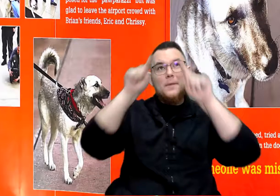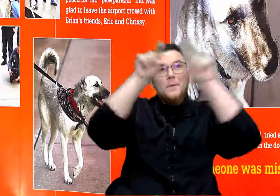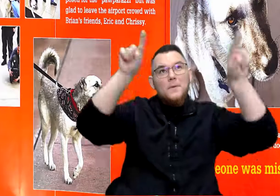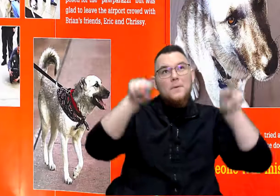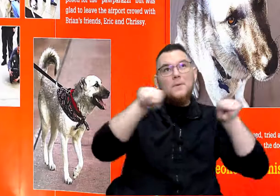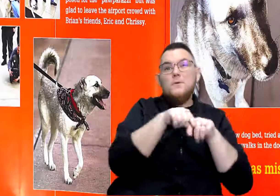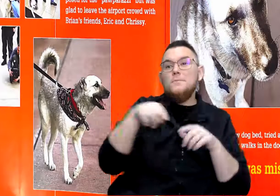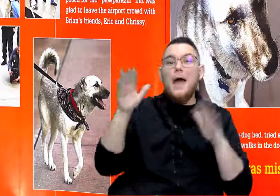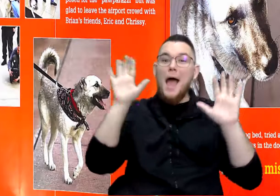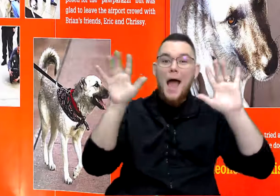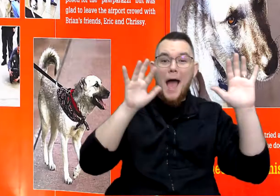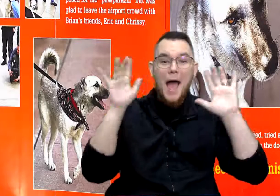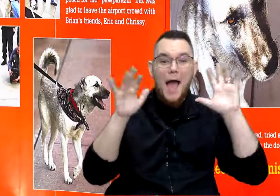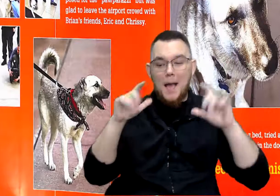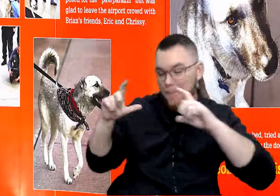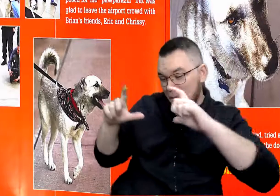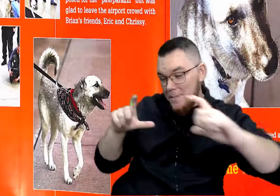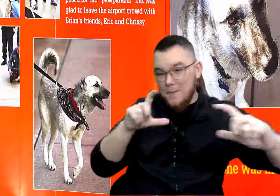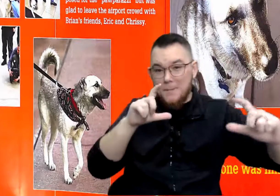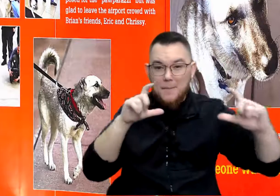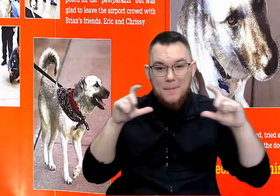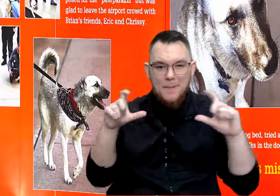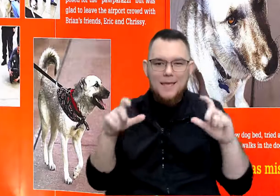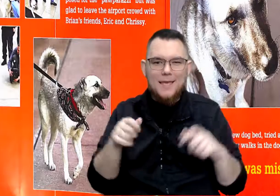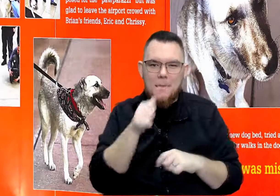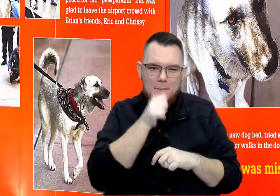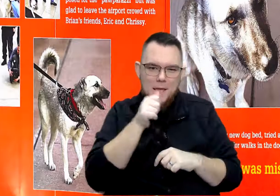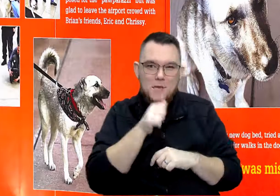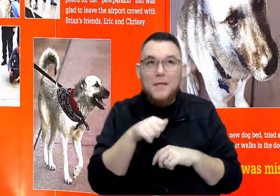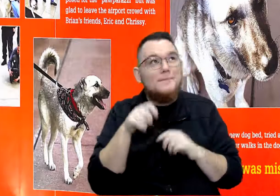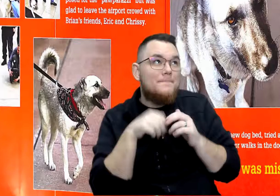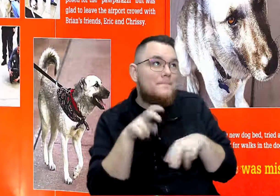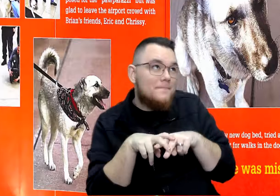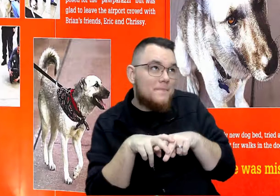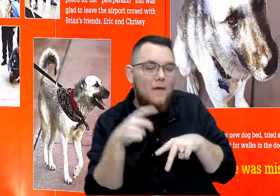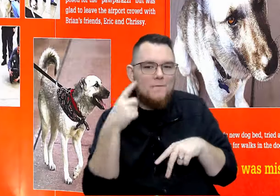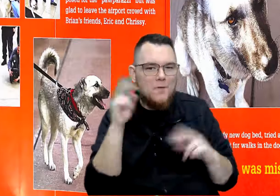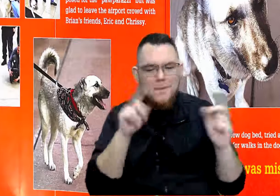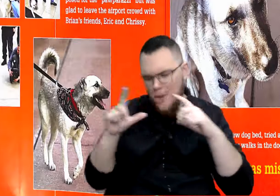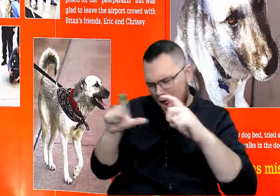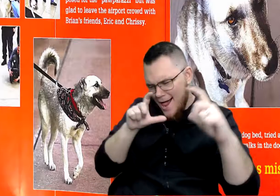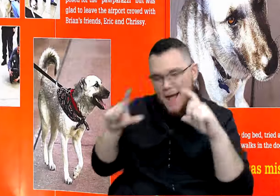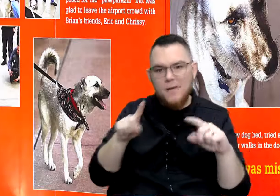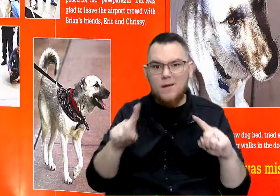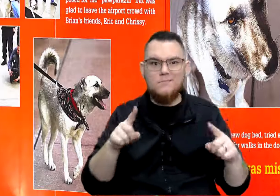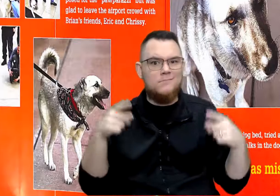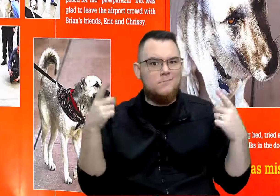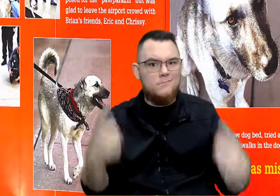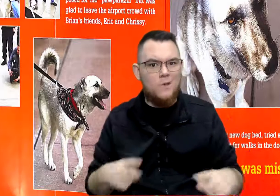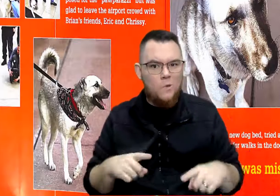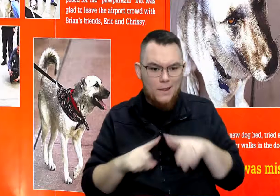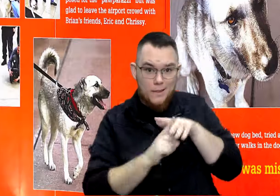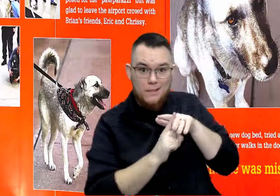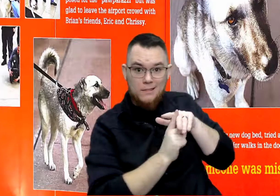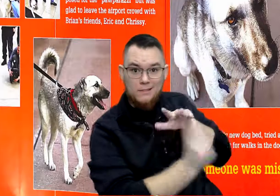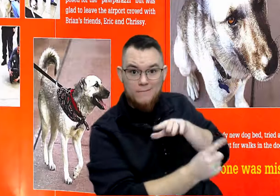He patiently posed for the paparazzi, but was glad to leave the airport crowd with Brian's